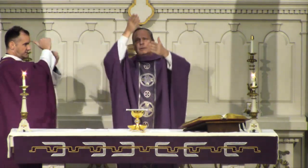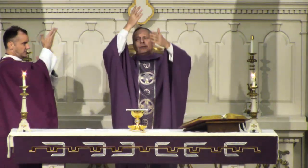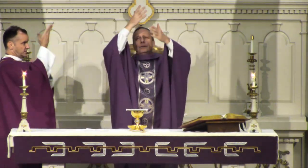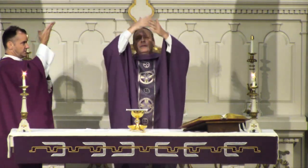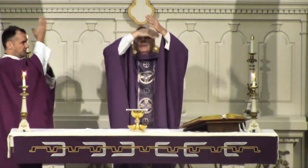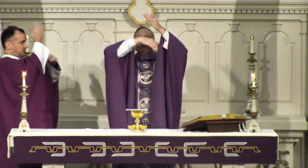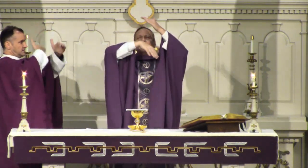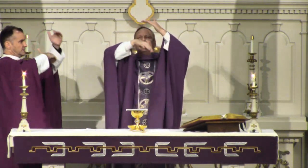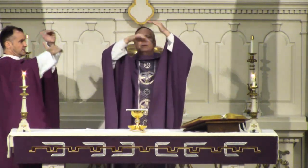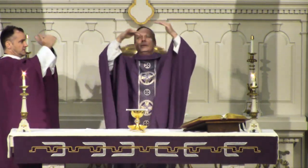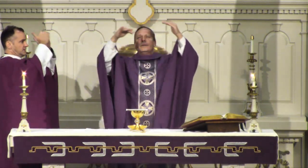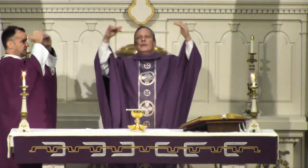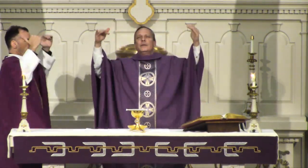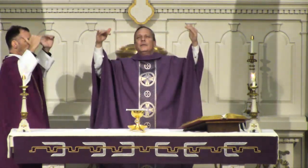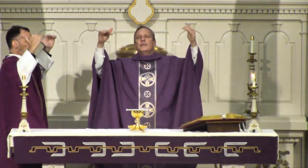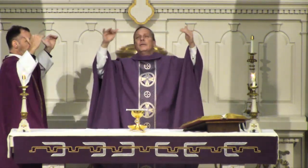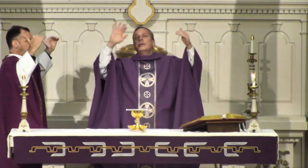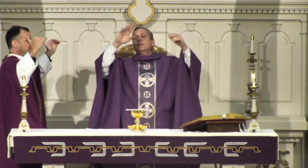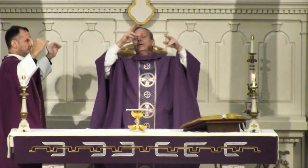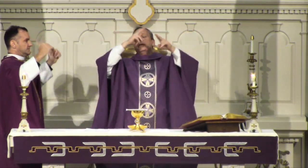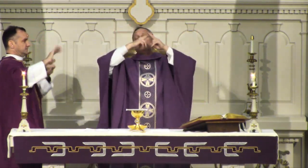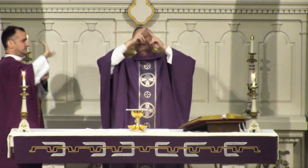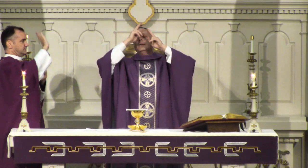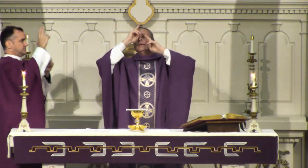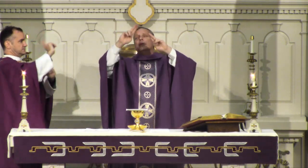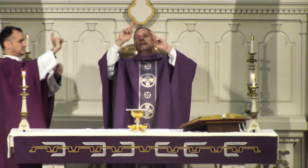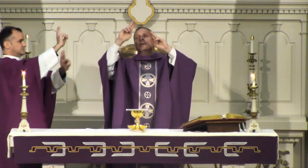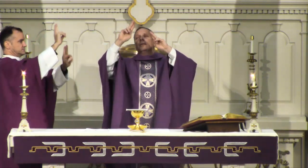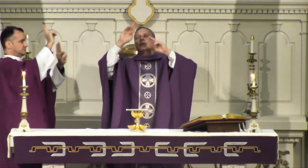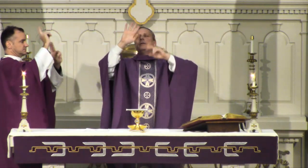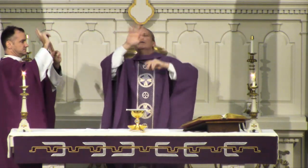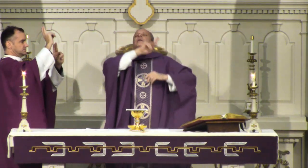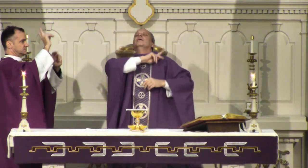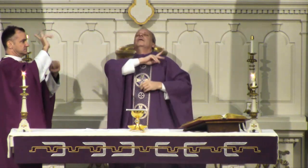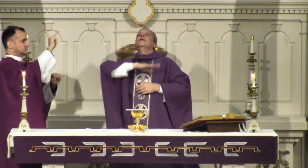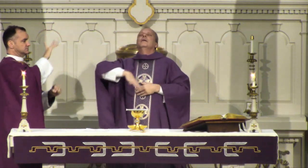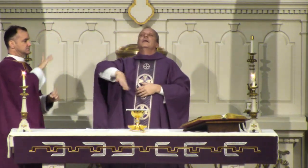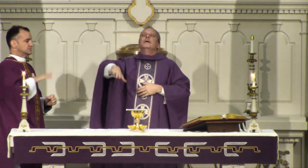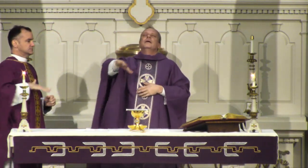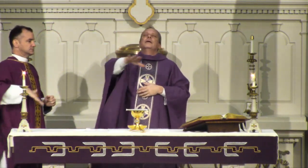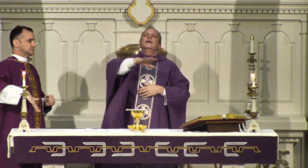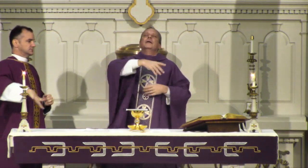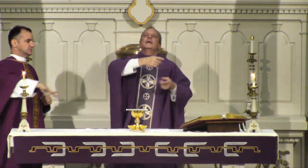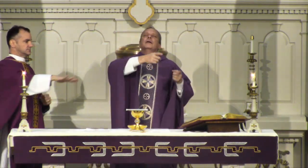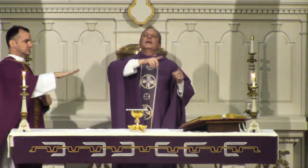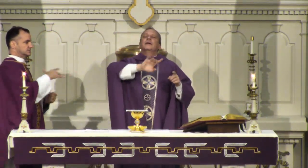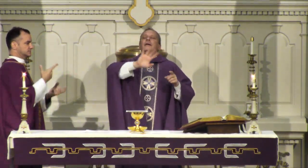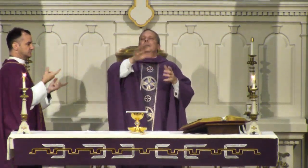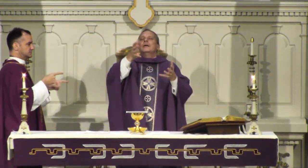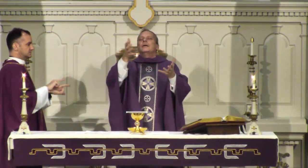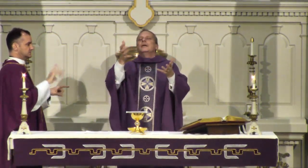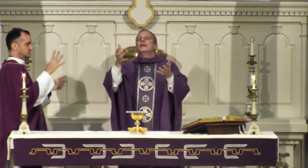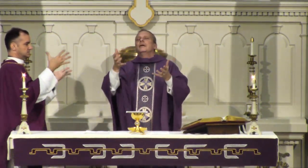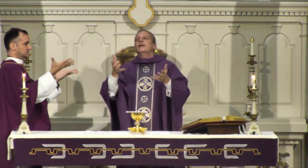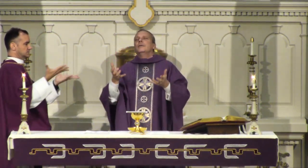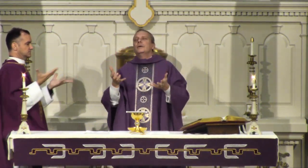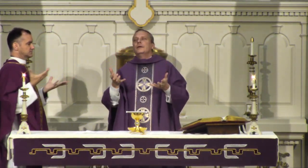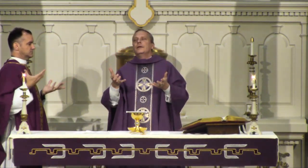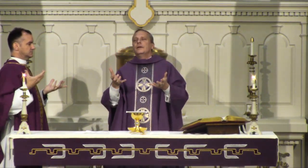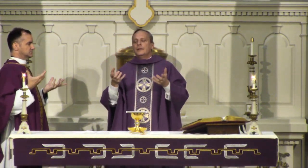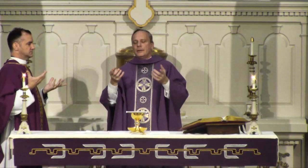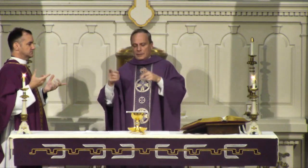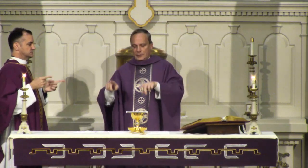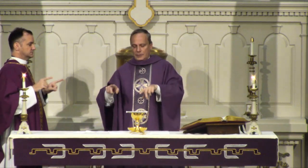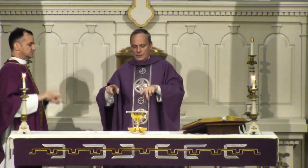Father, who art in heaven, hallowed be thy name. Thy kingdom come, thy will be done, on